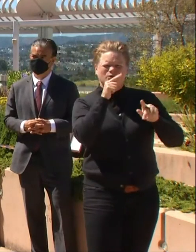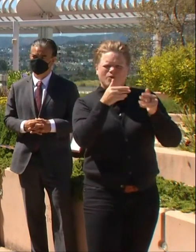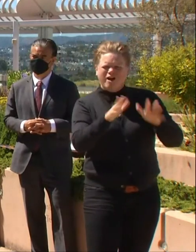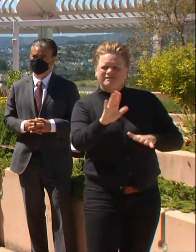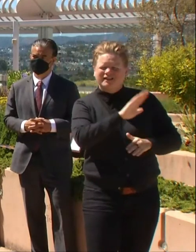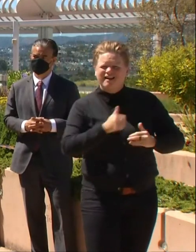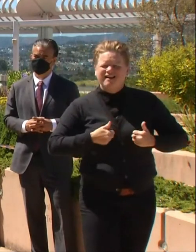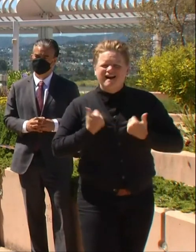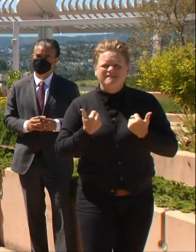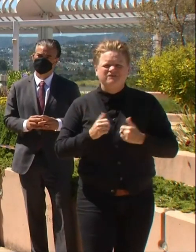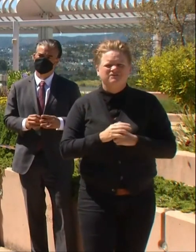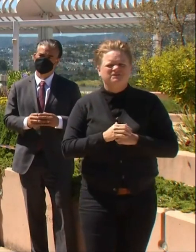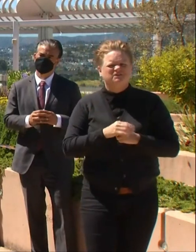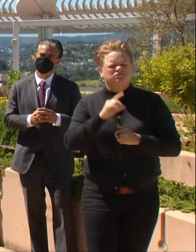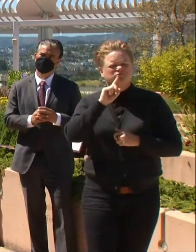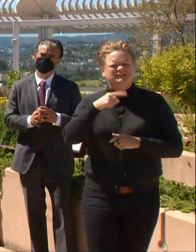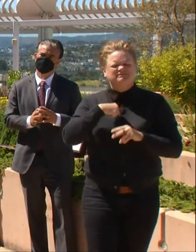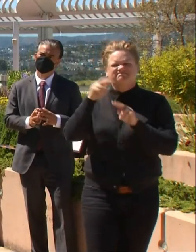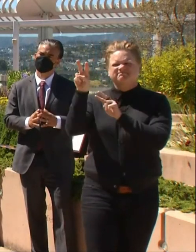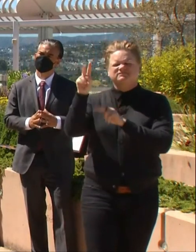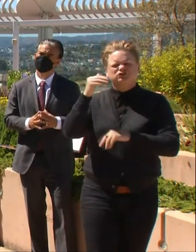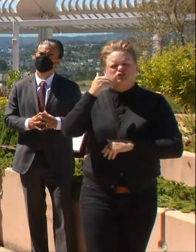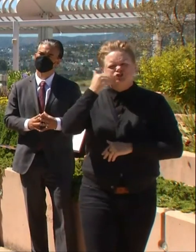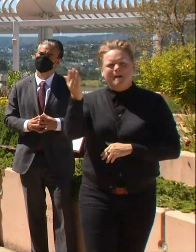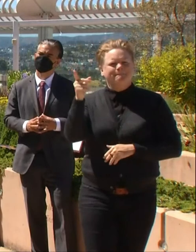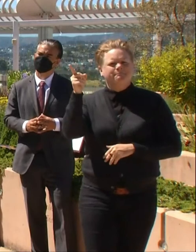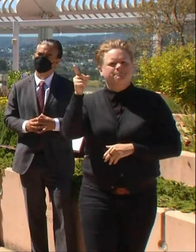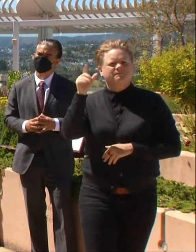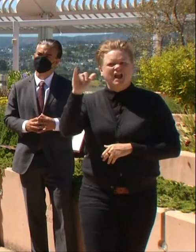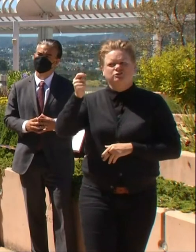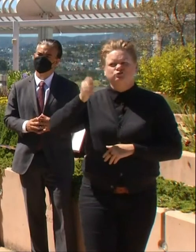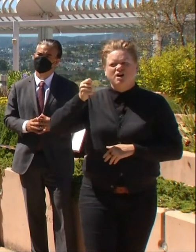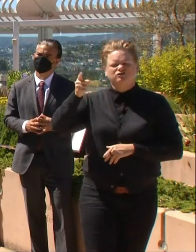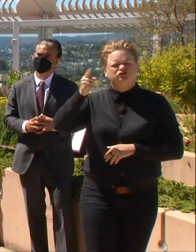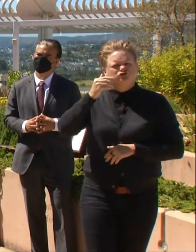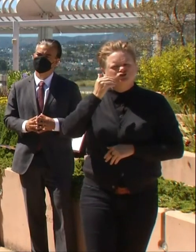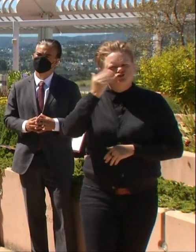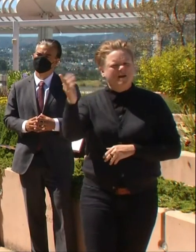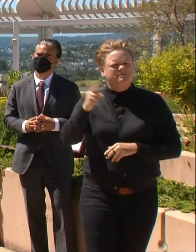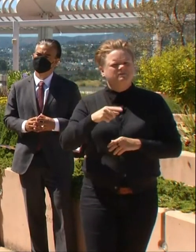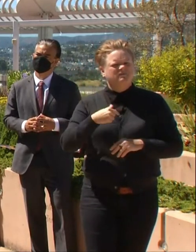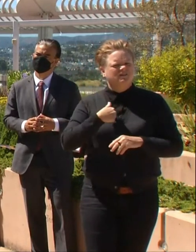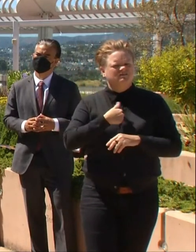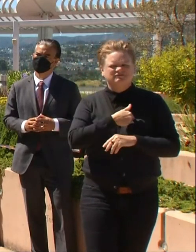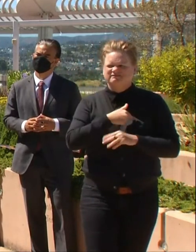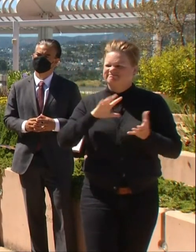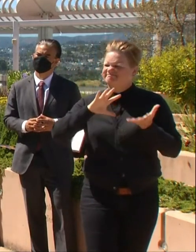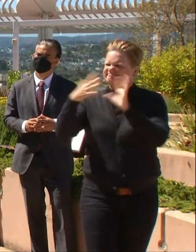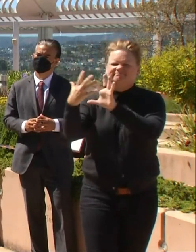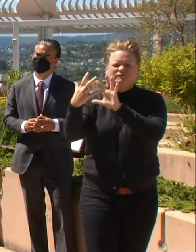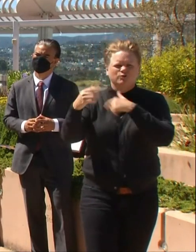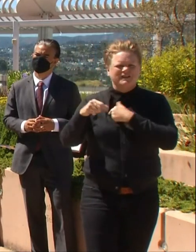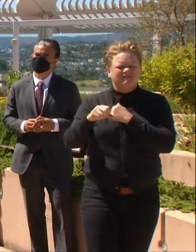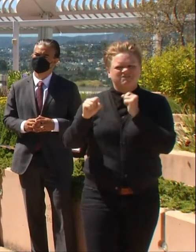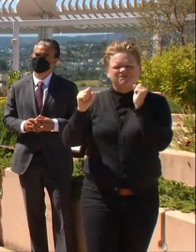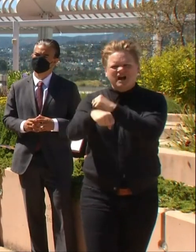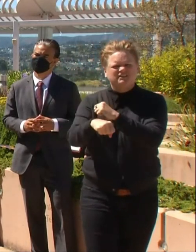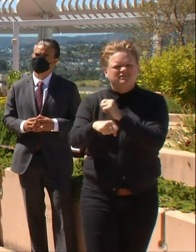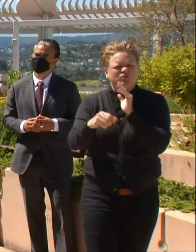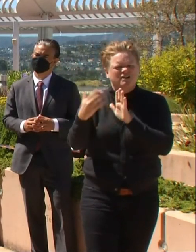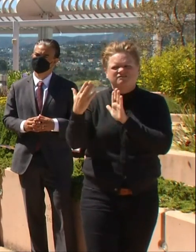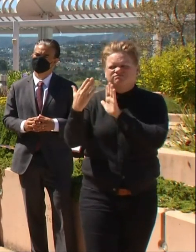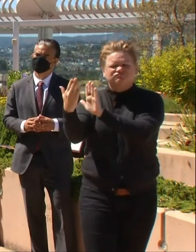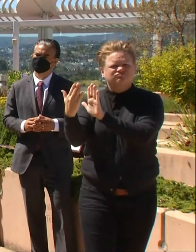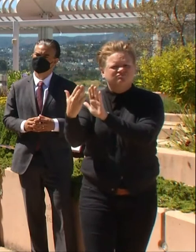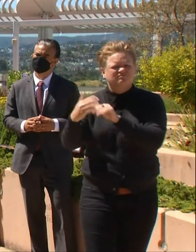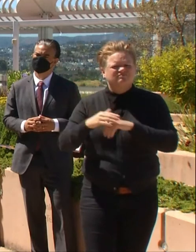form. So we'll fight this. Got the right leadership. It's the right state. No other state in America has been